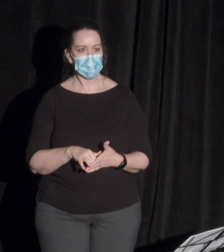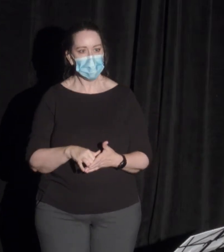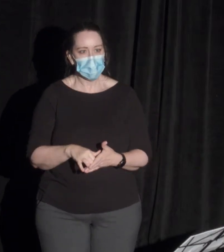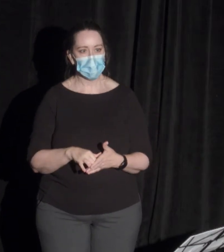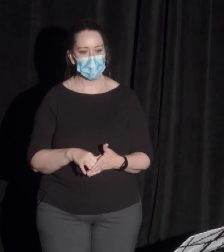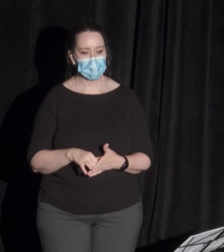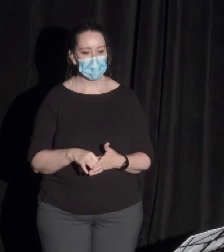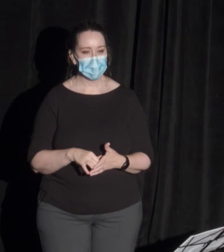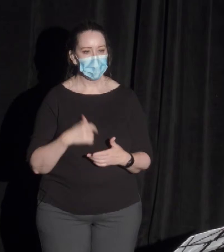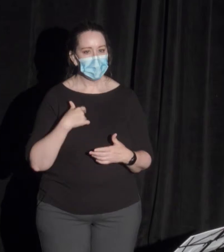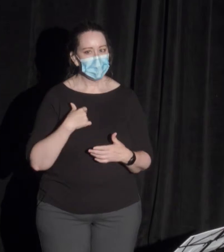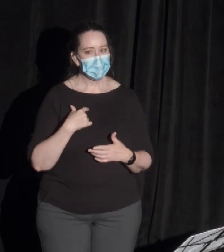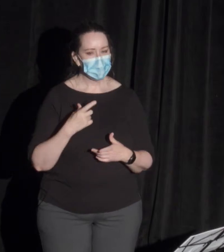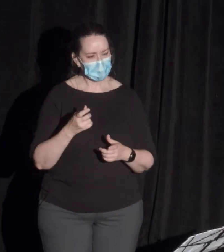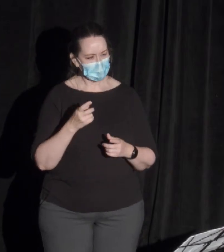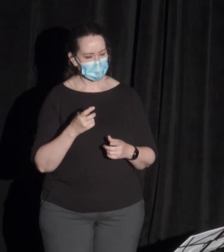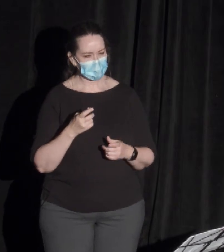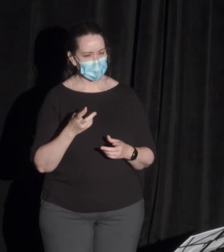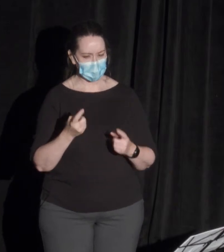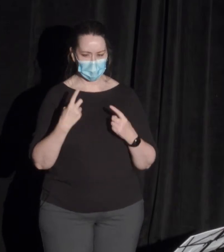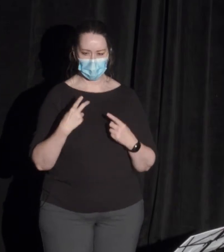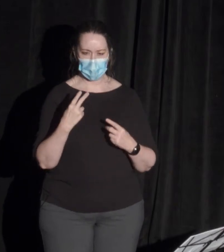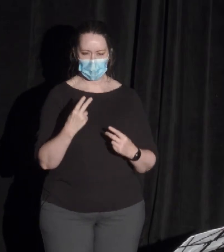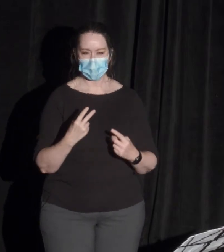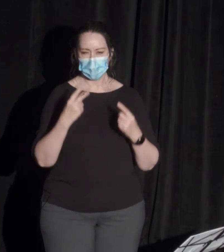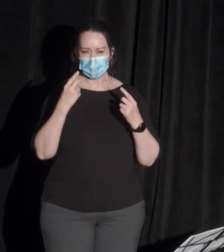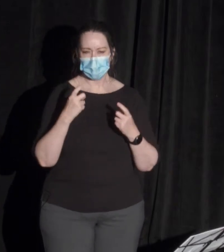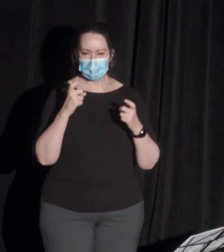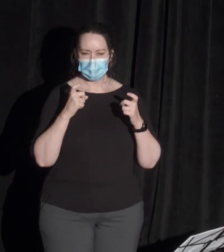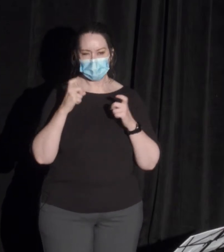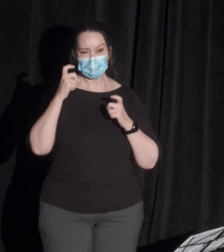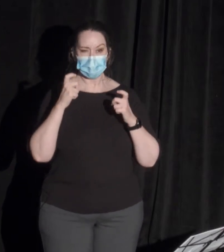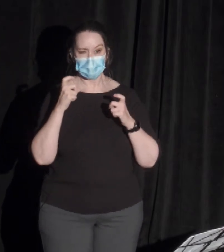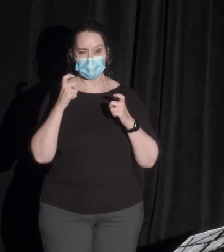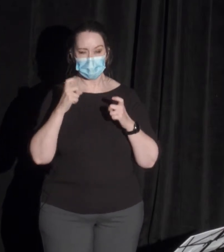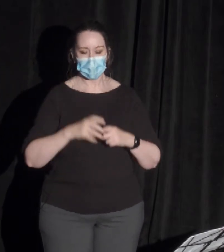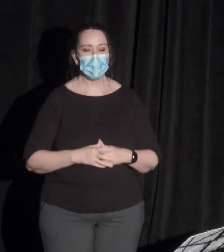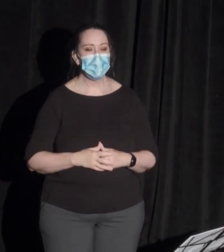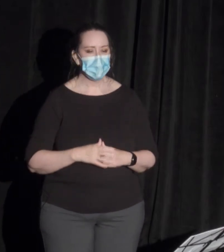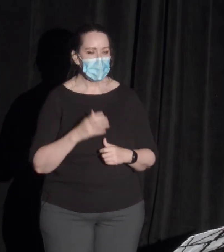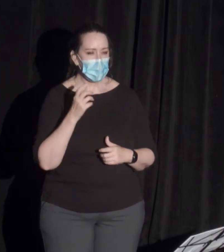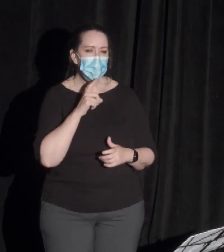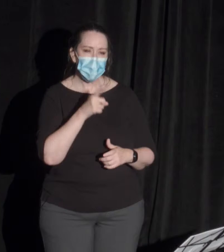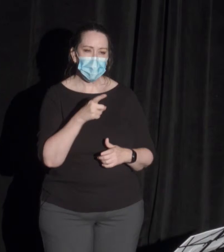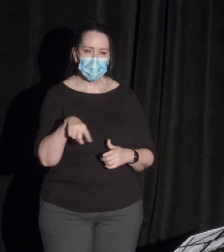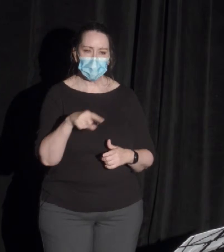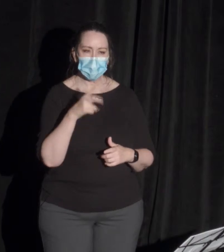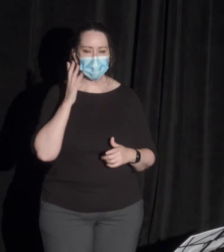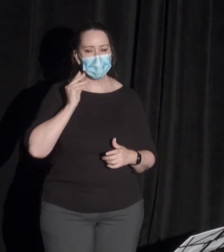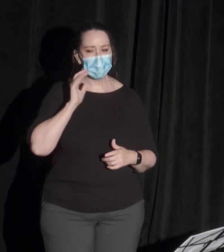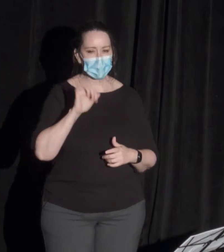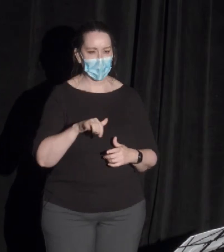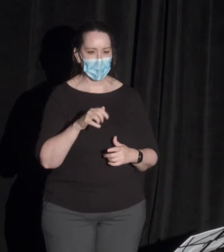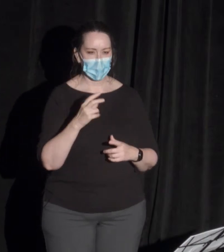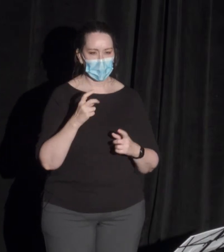I was then given a look. I'm sure many of you have experienced a look like this